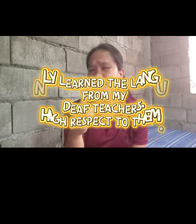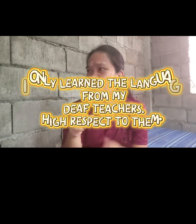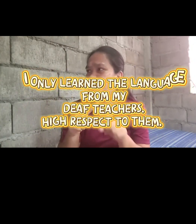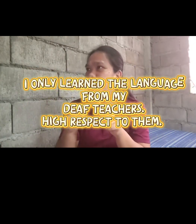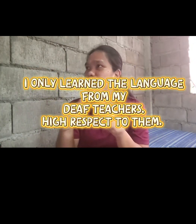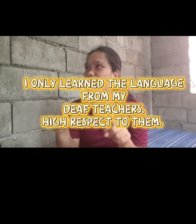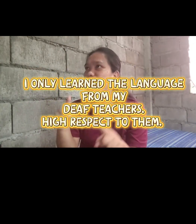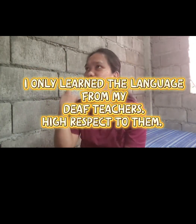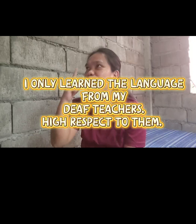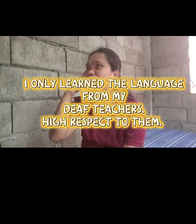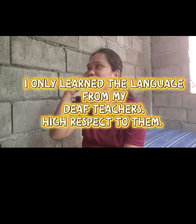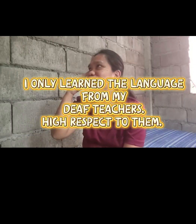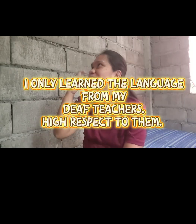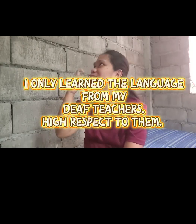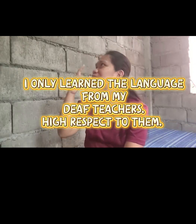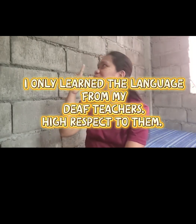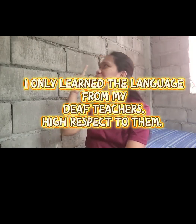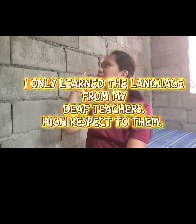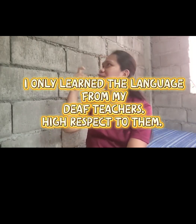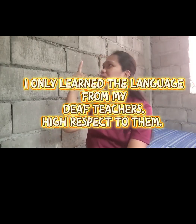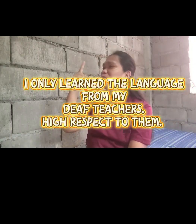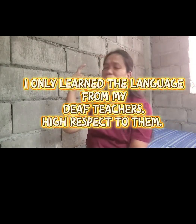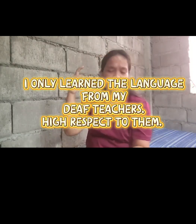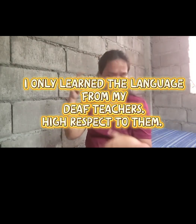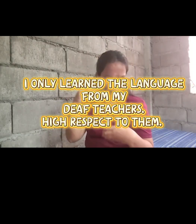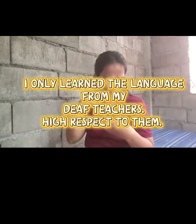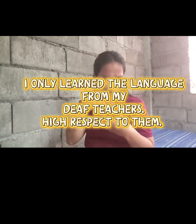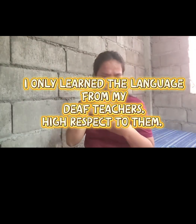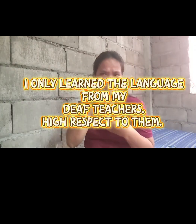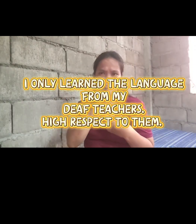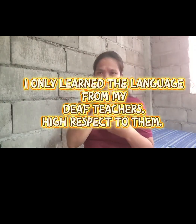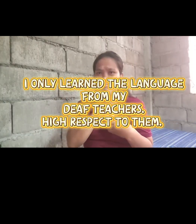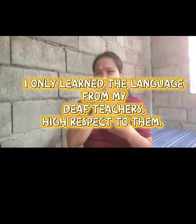mga nakatunan sa sign language by the help of my deaf teacher.